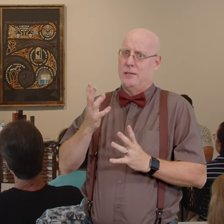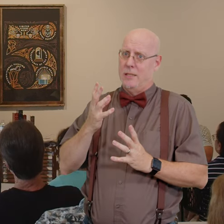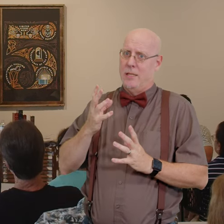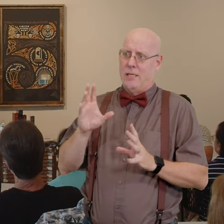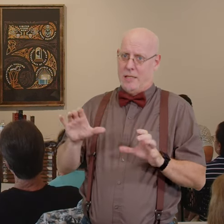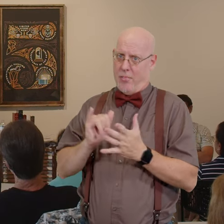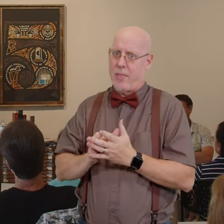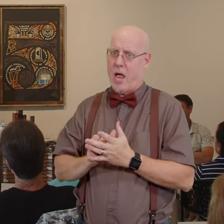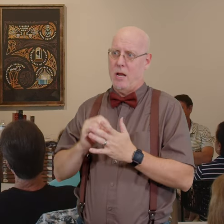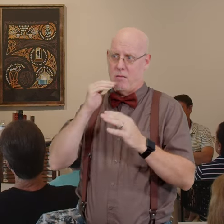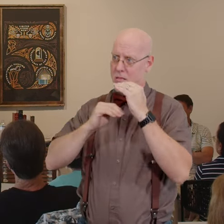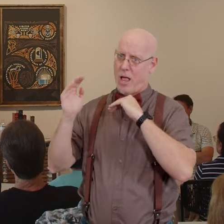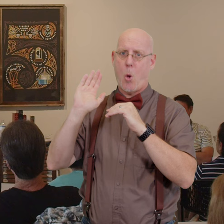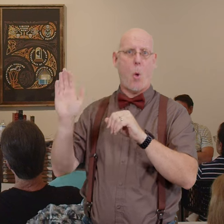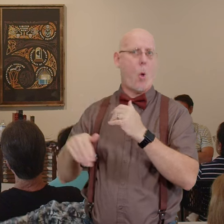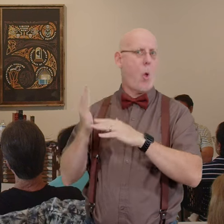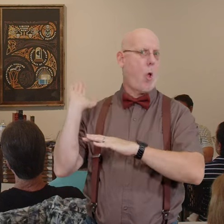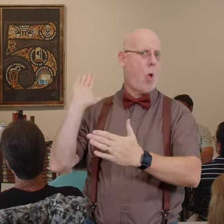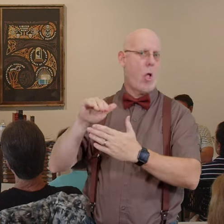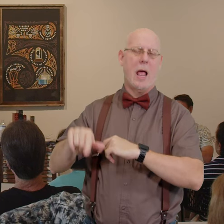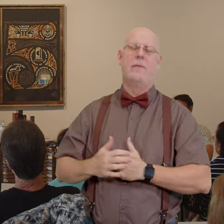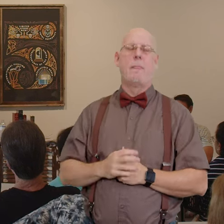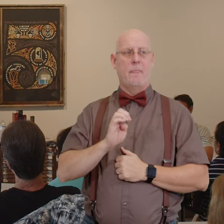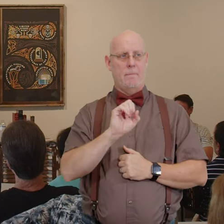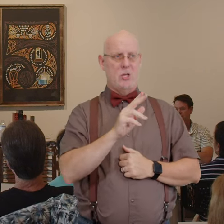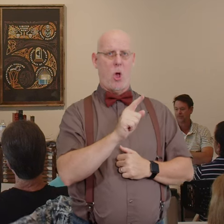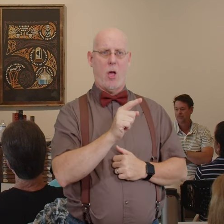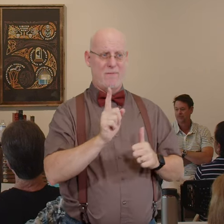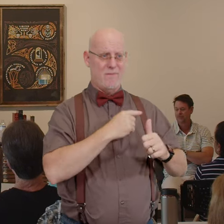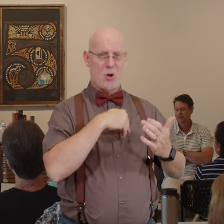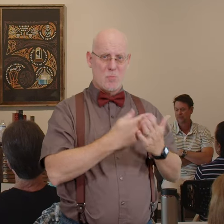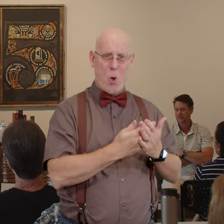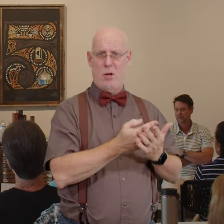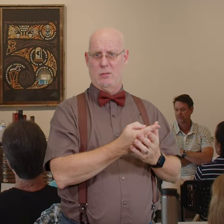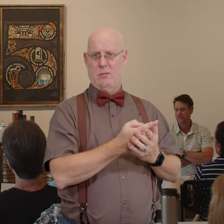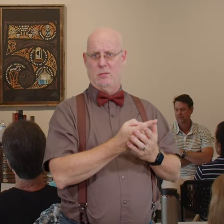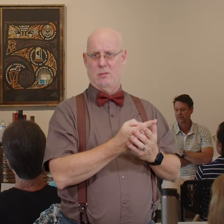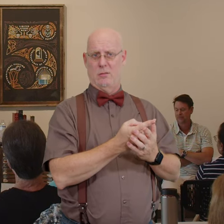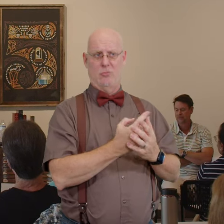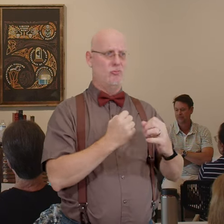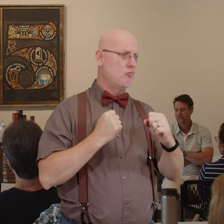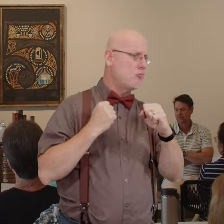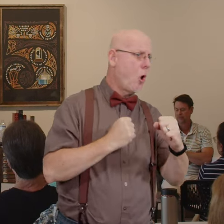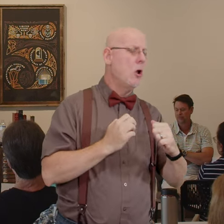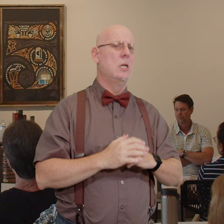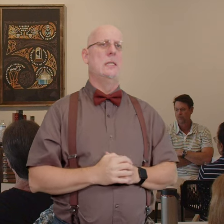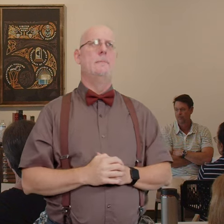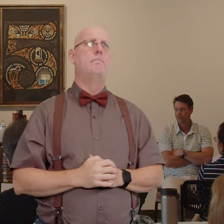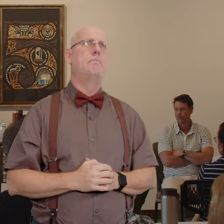name. He was a deceiver throughout his life. And Esau is the firstborn on top of all that. So he's